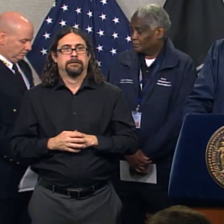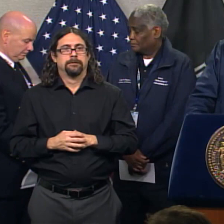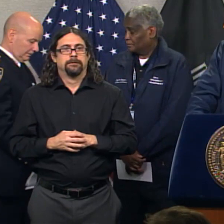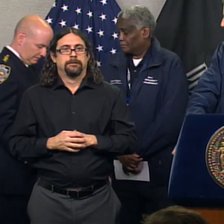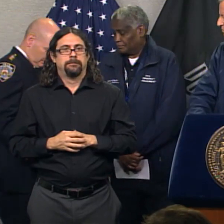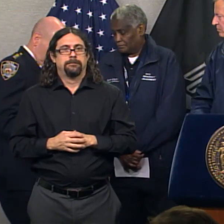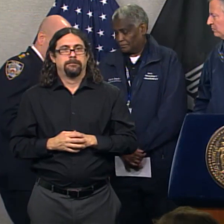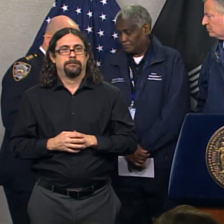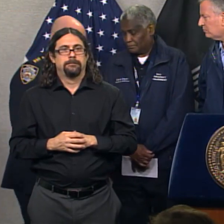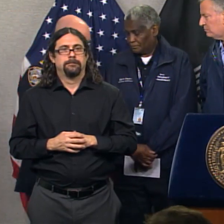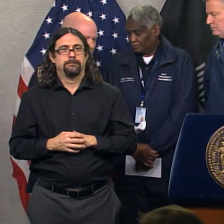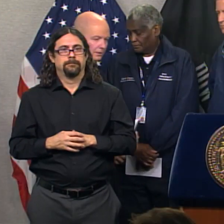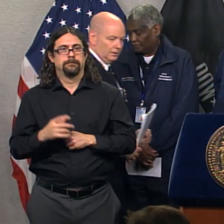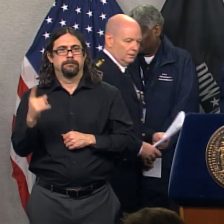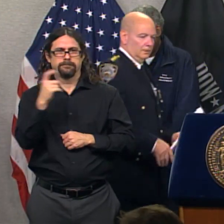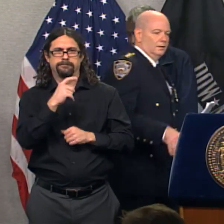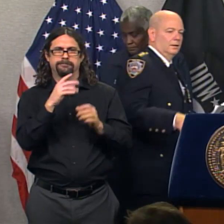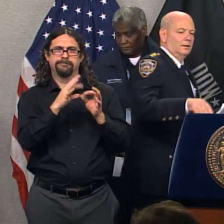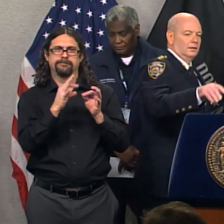speak to that.